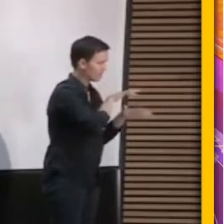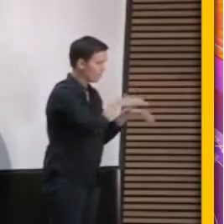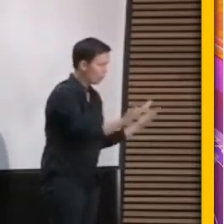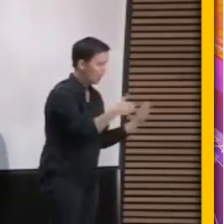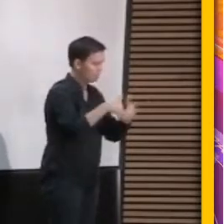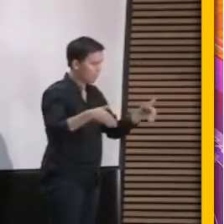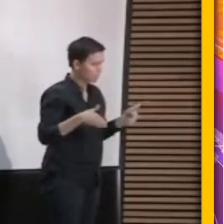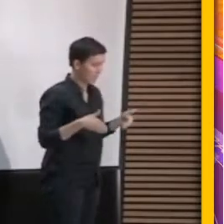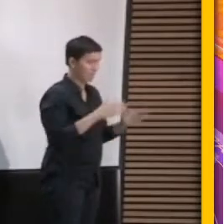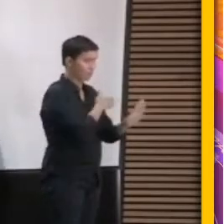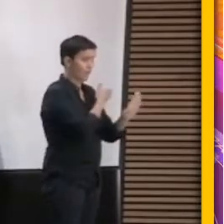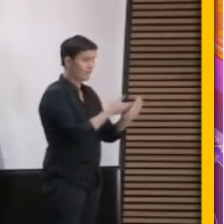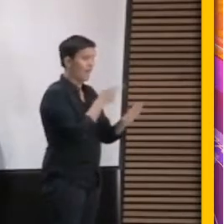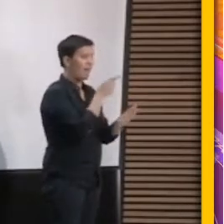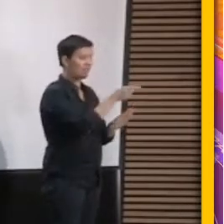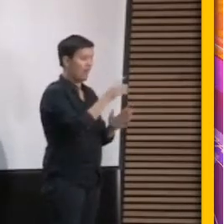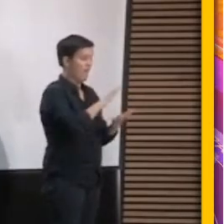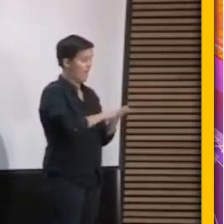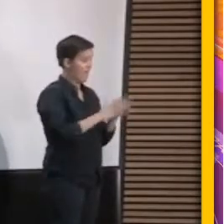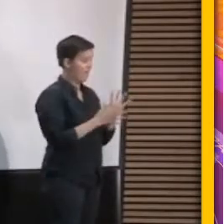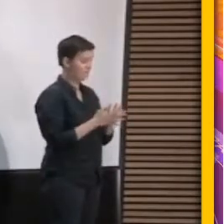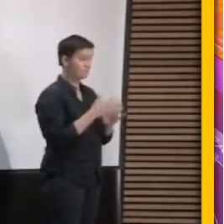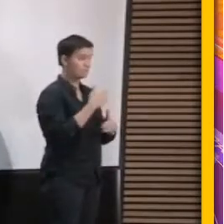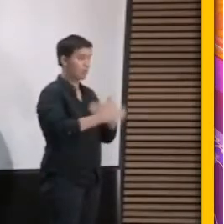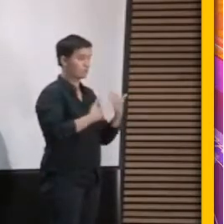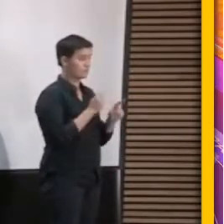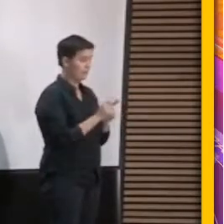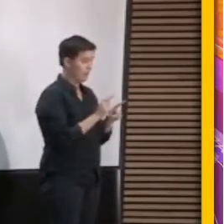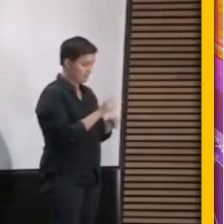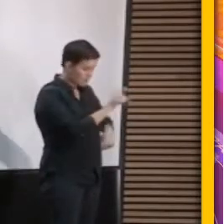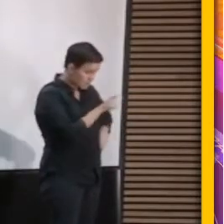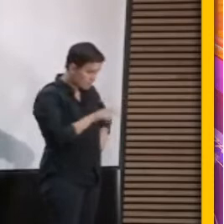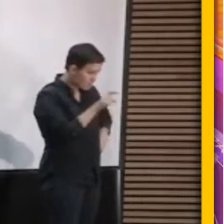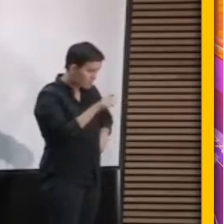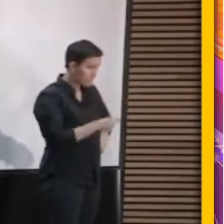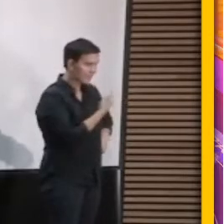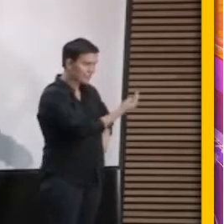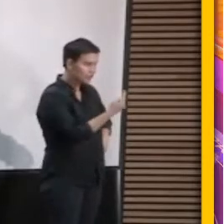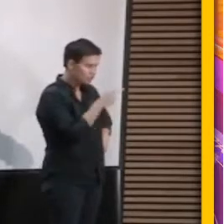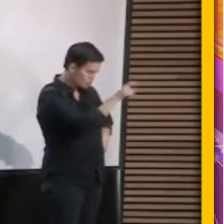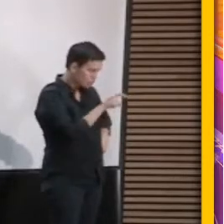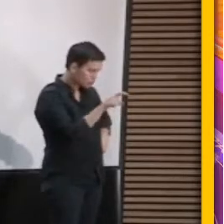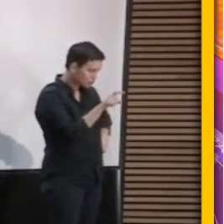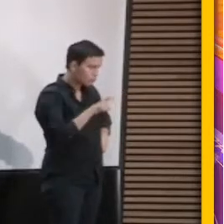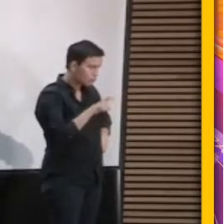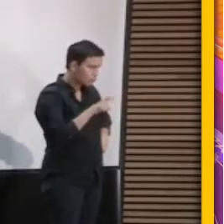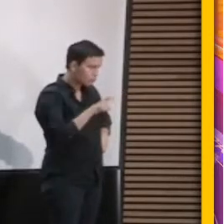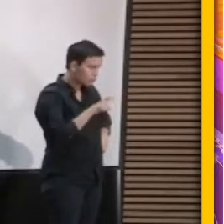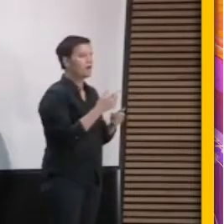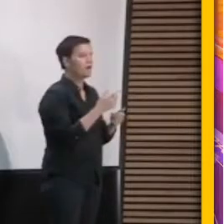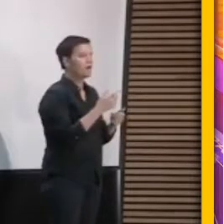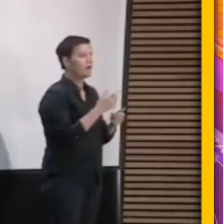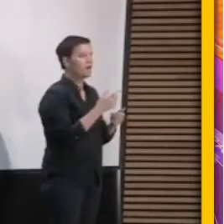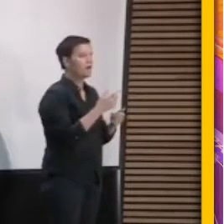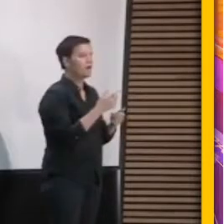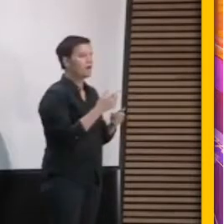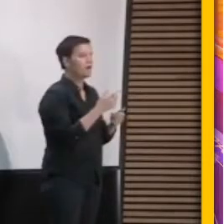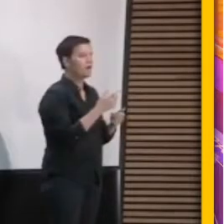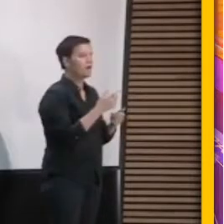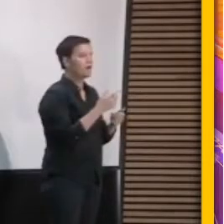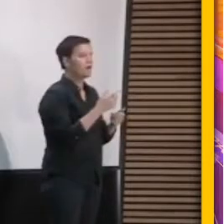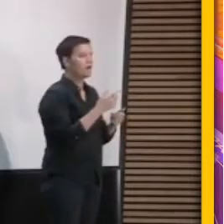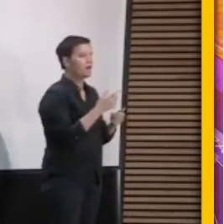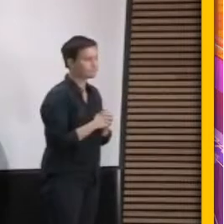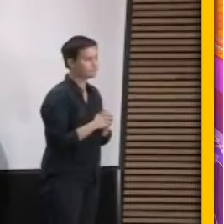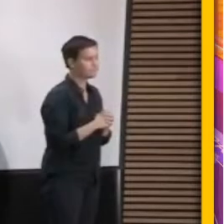manual process. Okay. So that person gets tested at the GP or a CBAG, and they go back to their facility and they say, look,